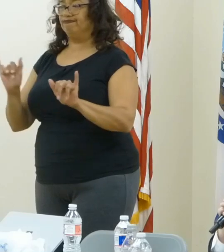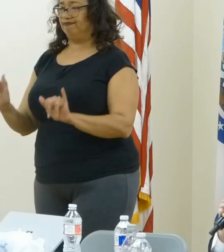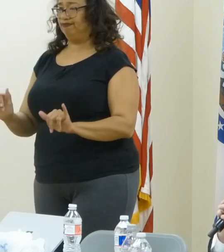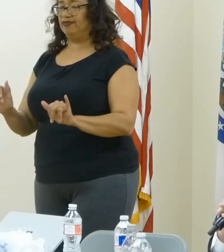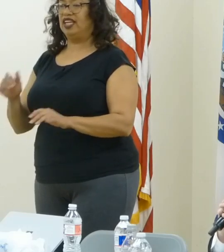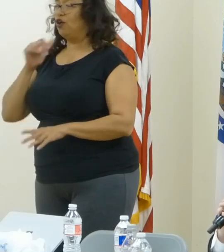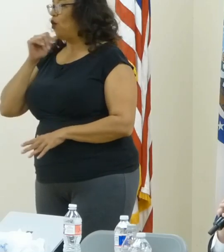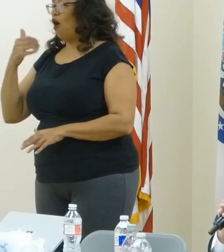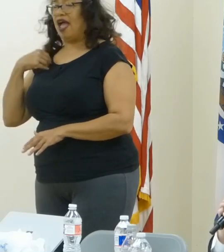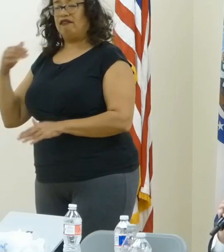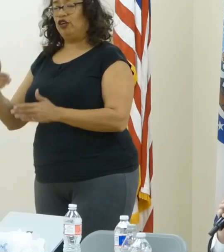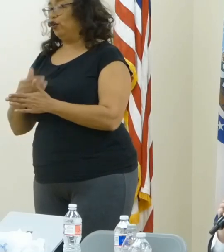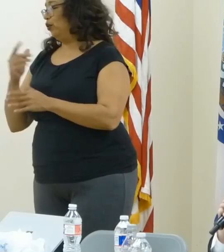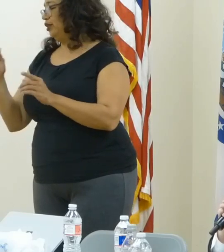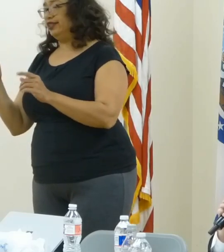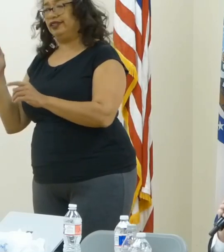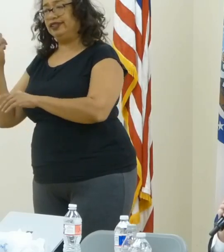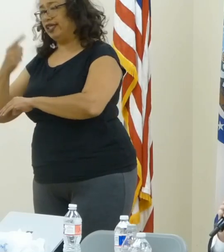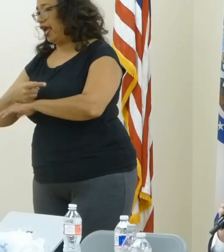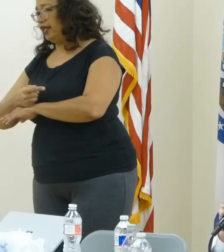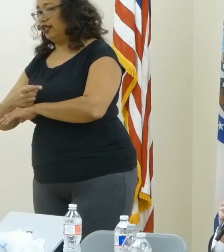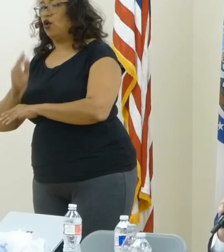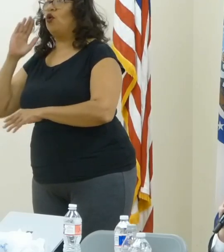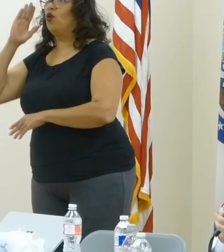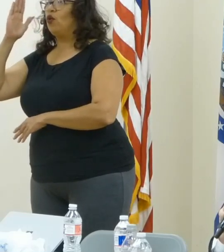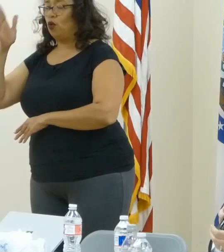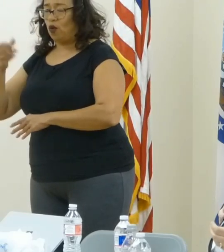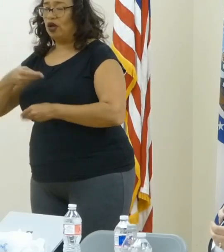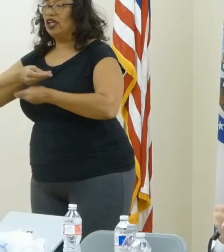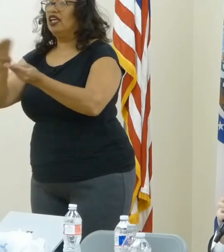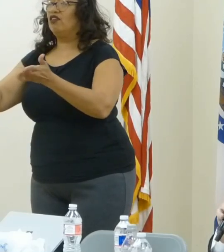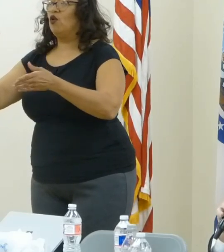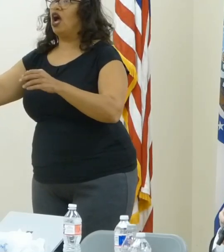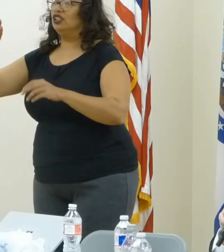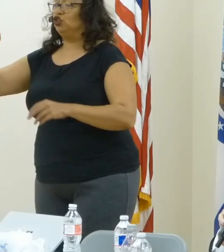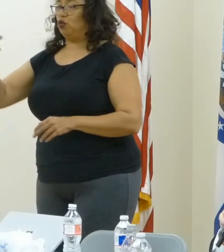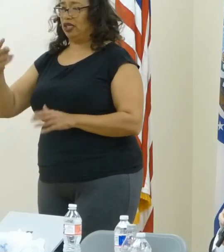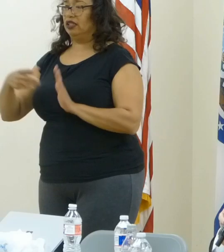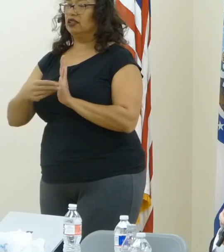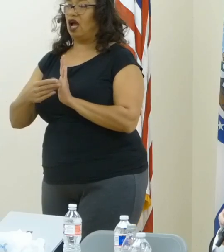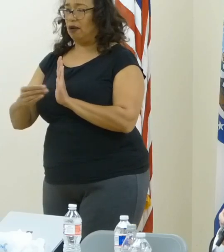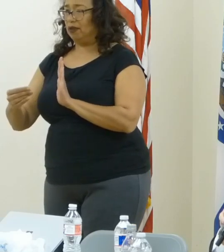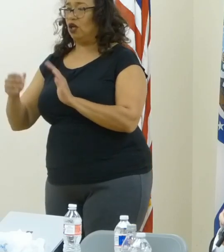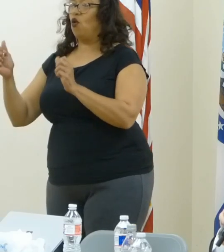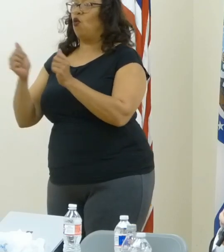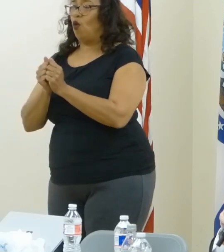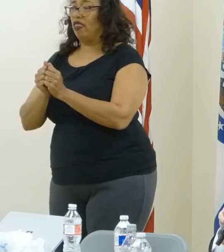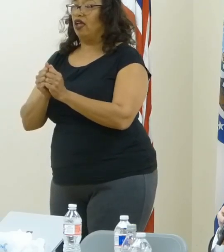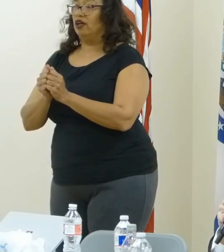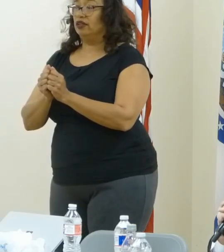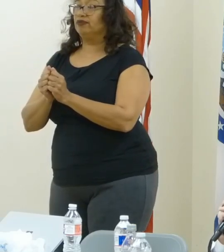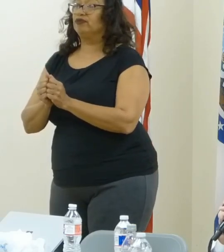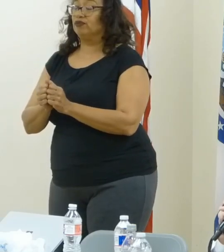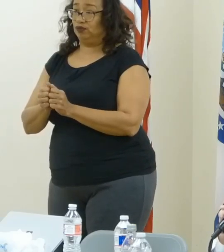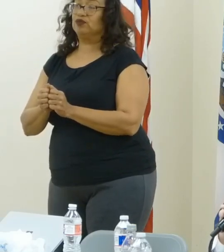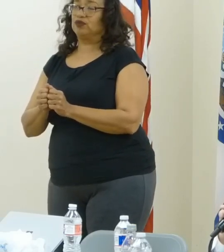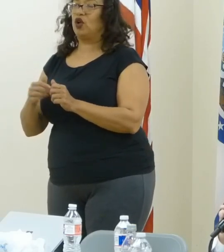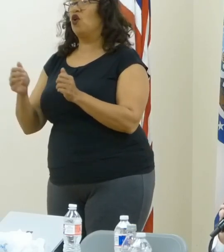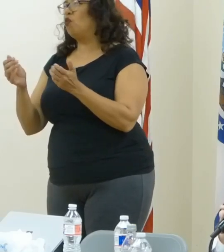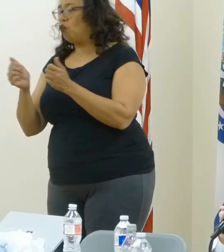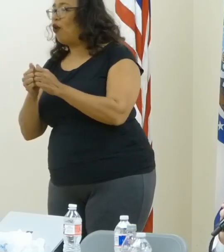same. All we will do is we will issue a duplicate of that license with the gold circle and white star on